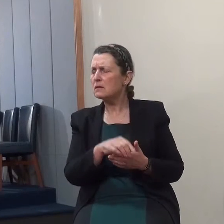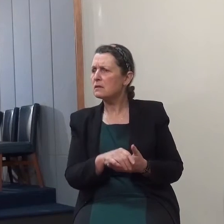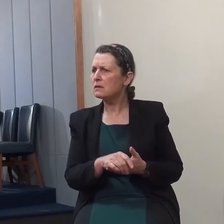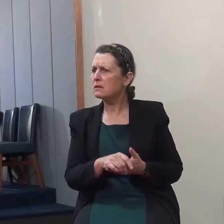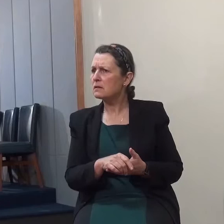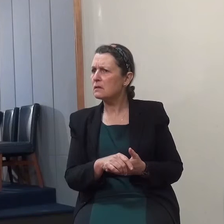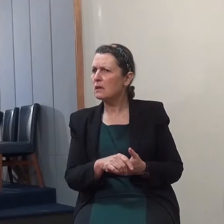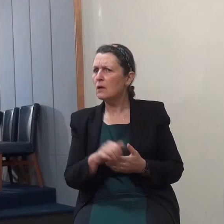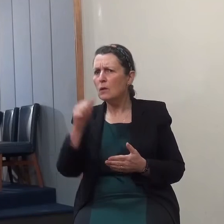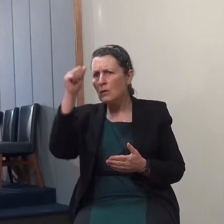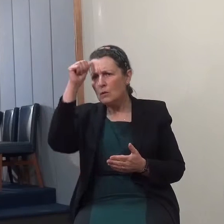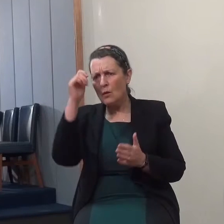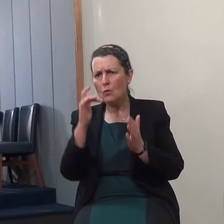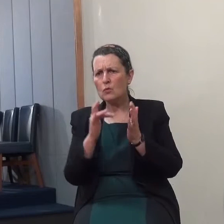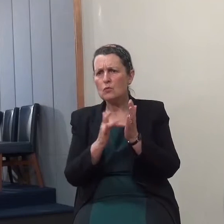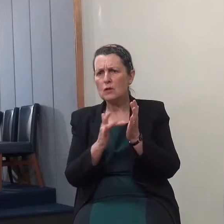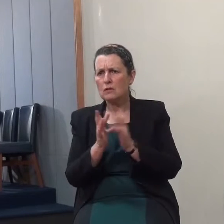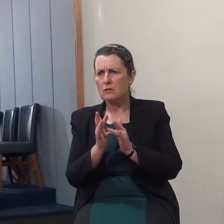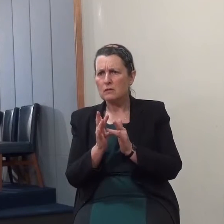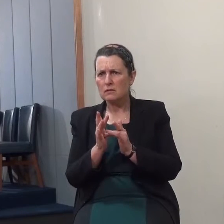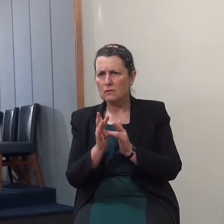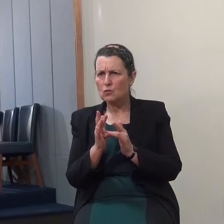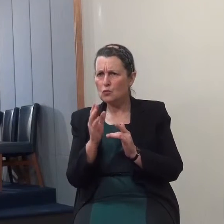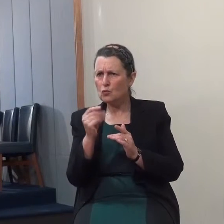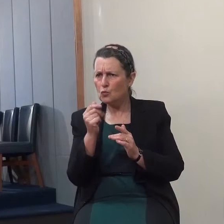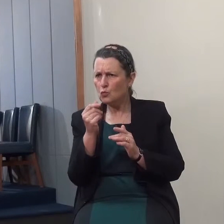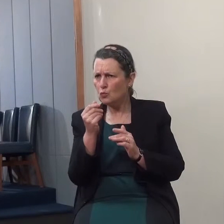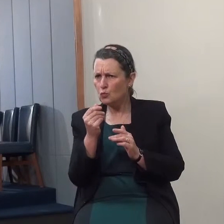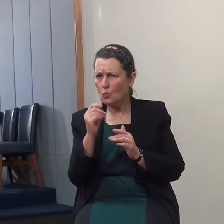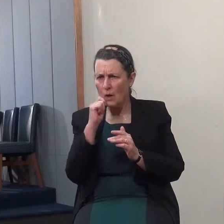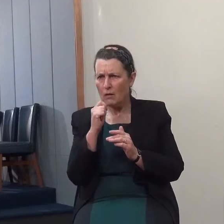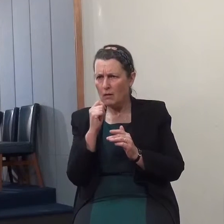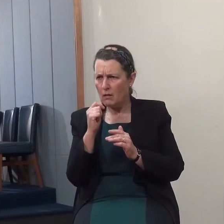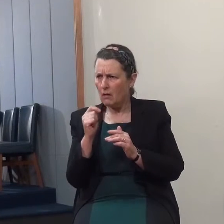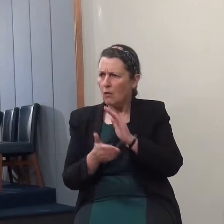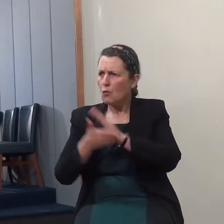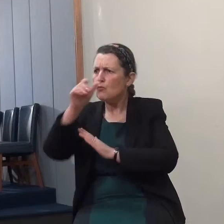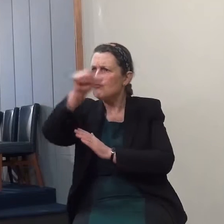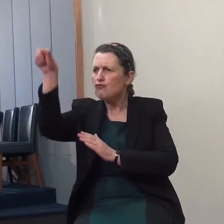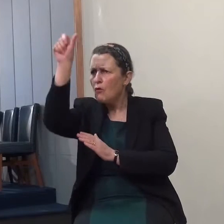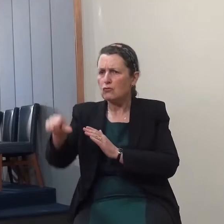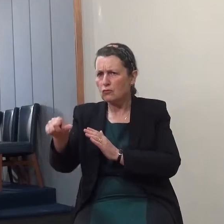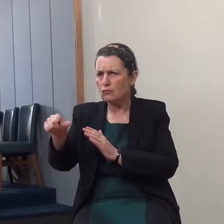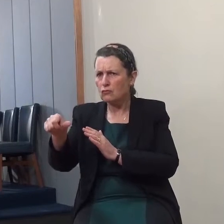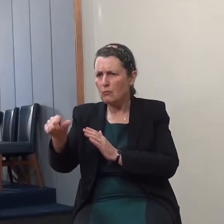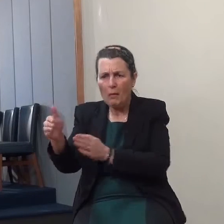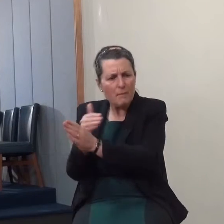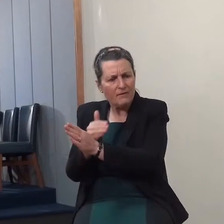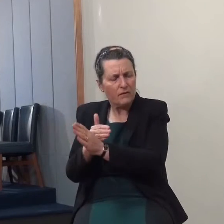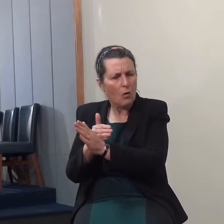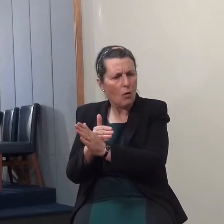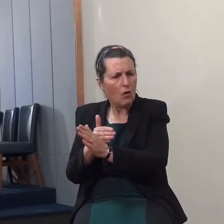own time of trial, he made sure that his disciples were safe. He made provision for